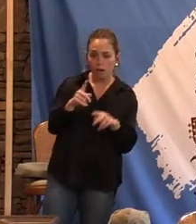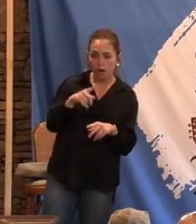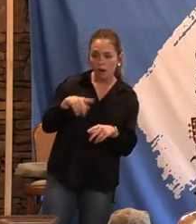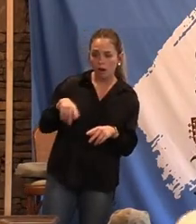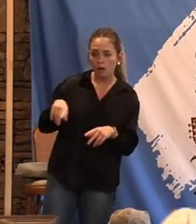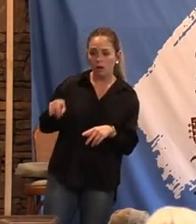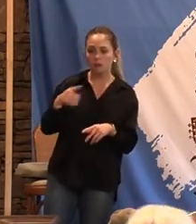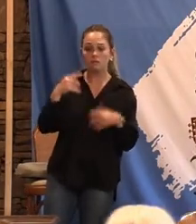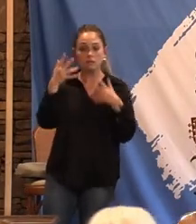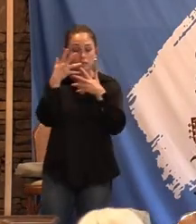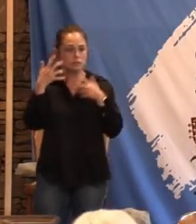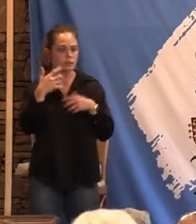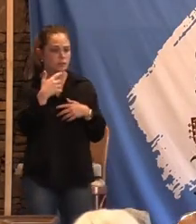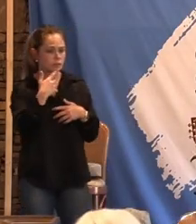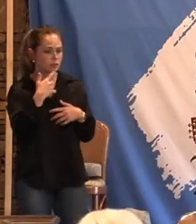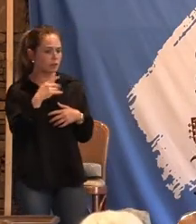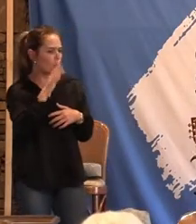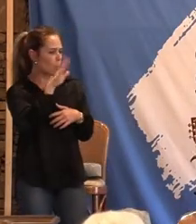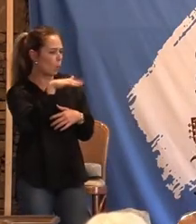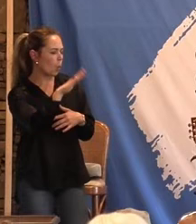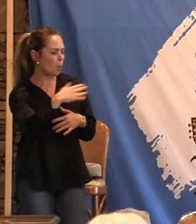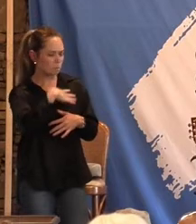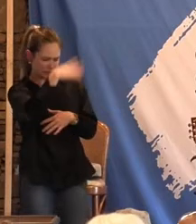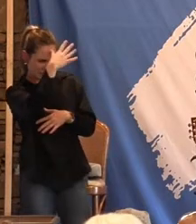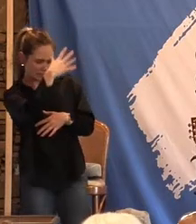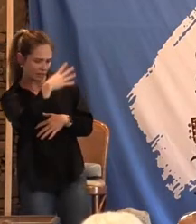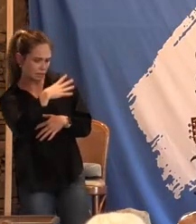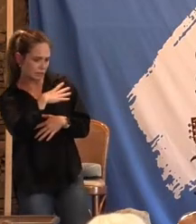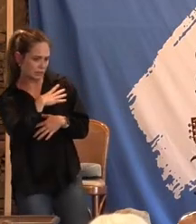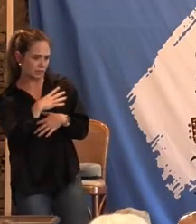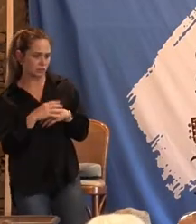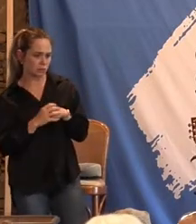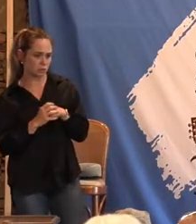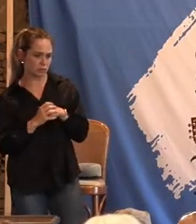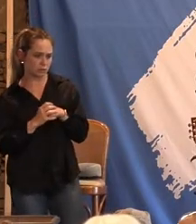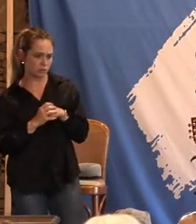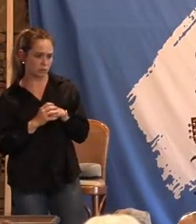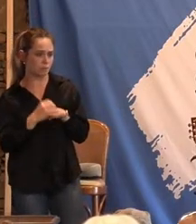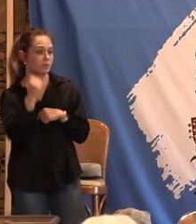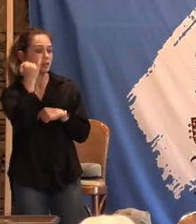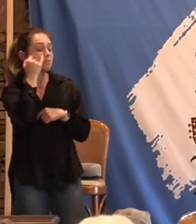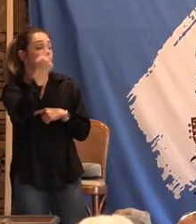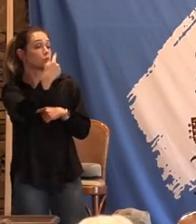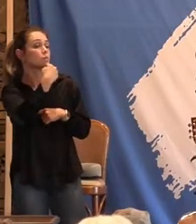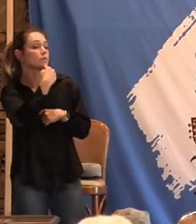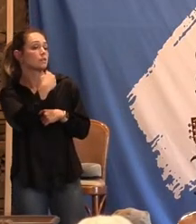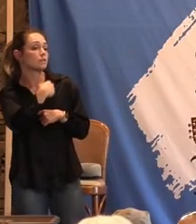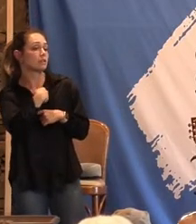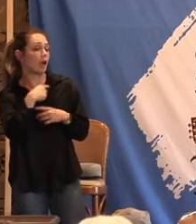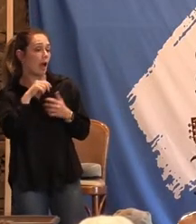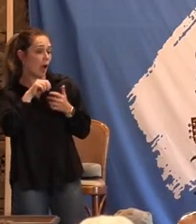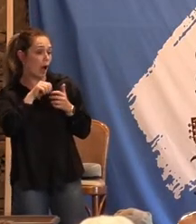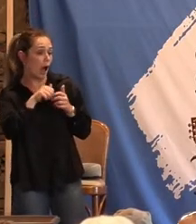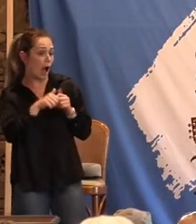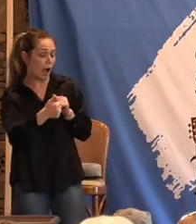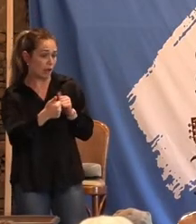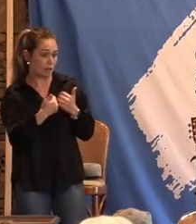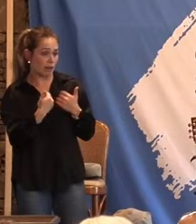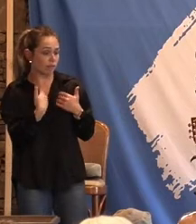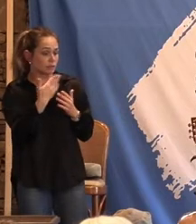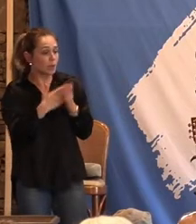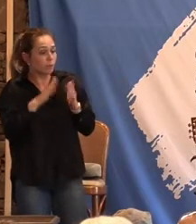boots. And Tiger says, oh, Mr. Man, if you will tell me how I can get some of